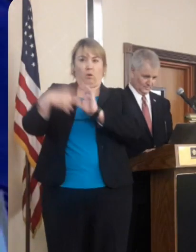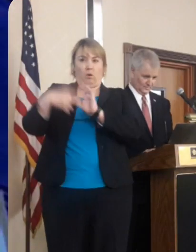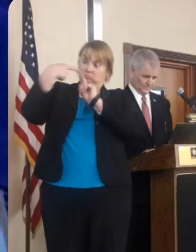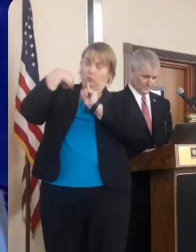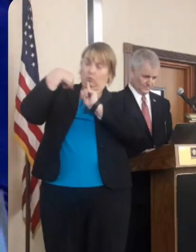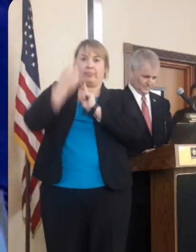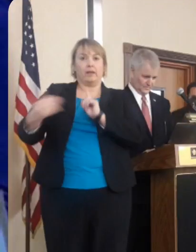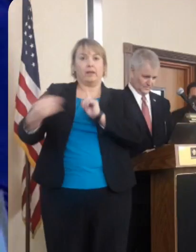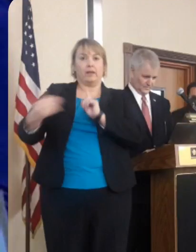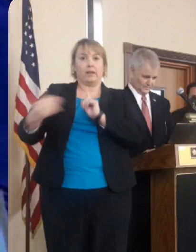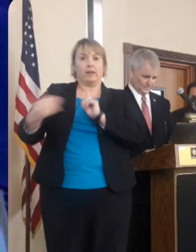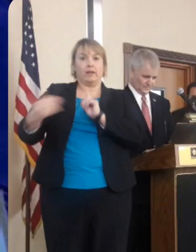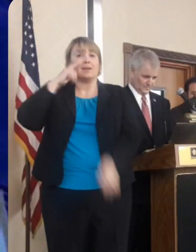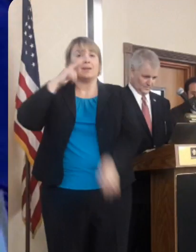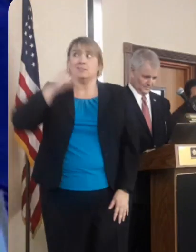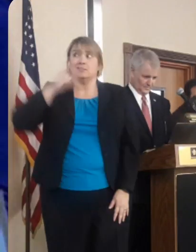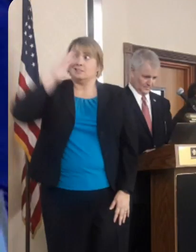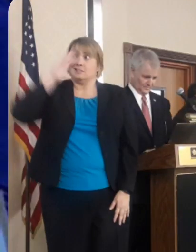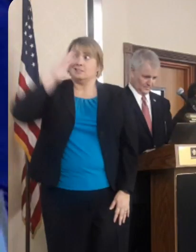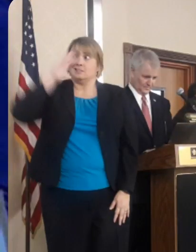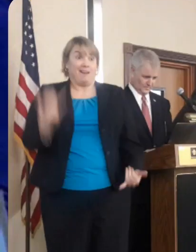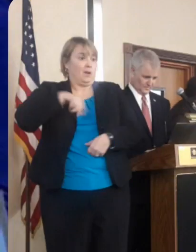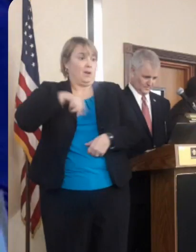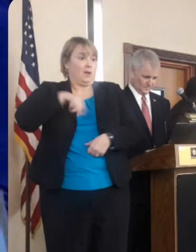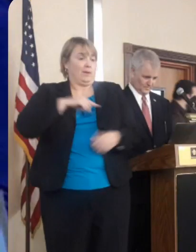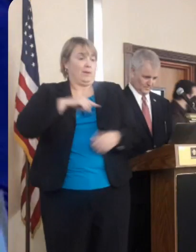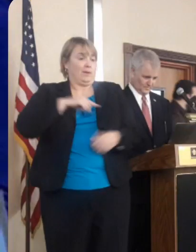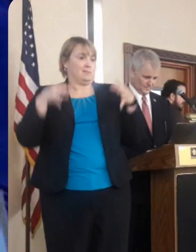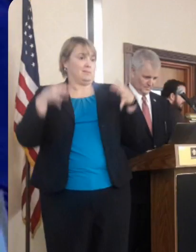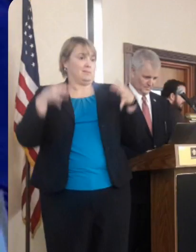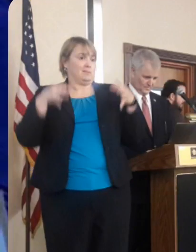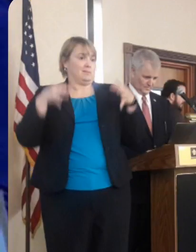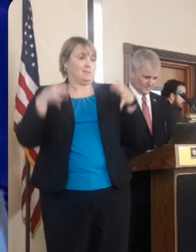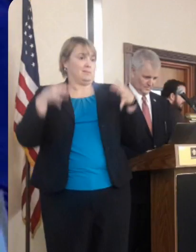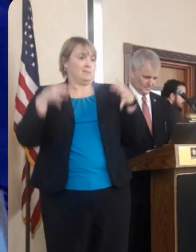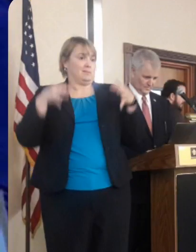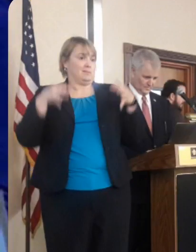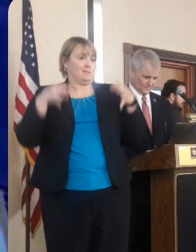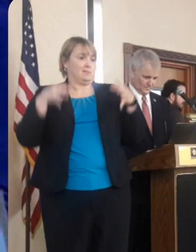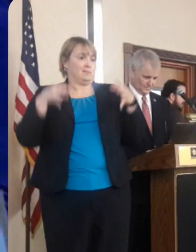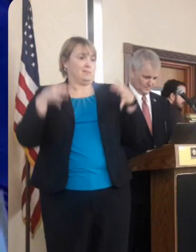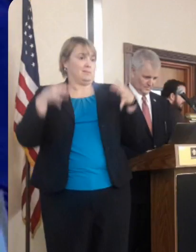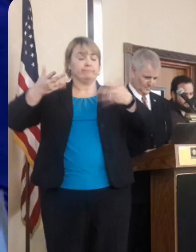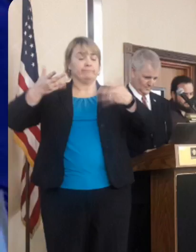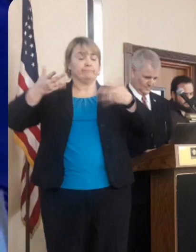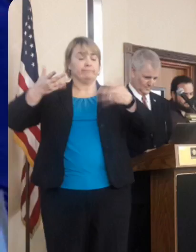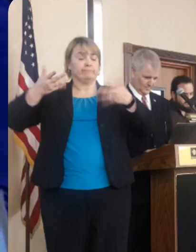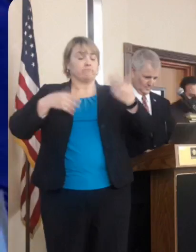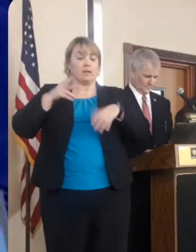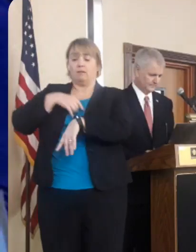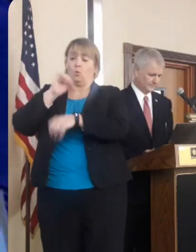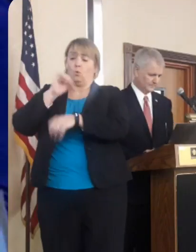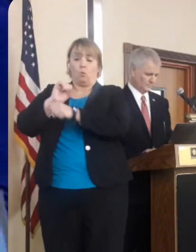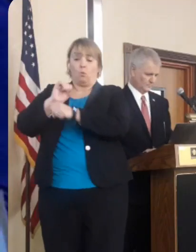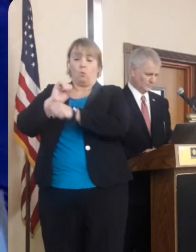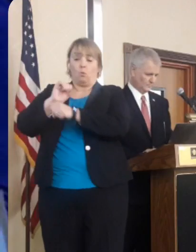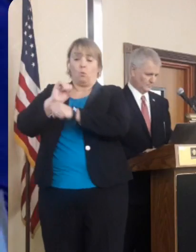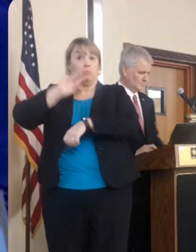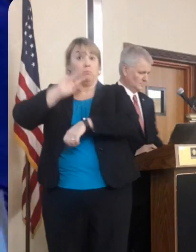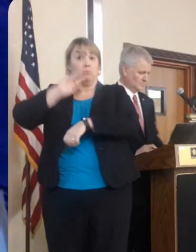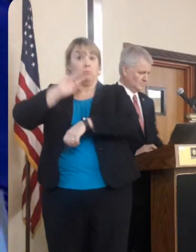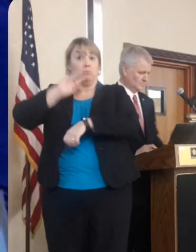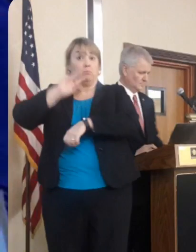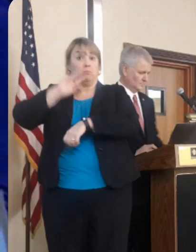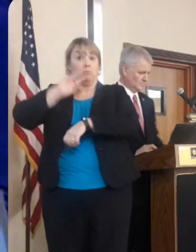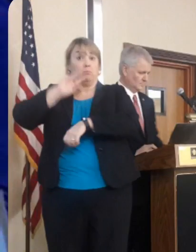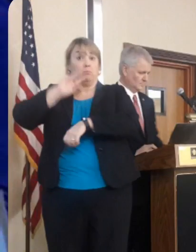now determined that those people who are political consultants are apparently